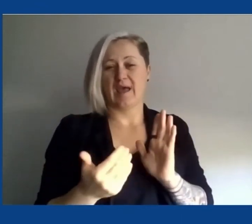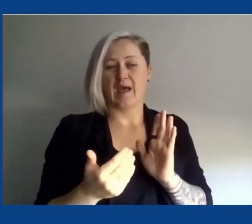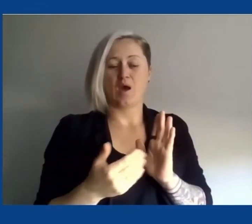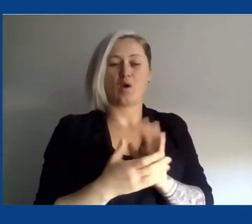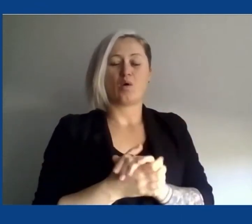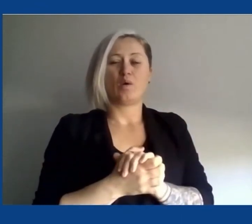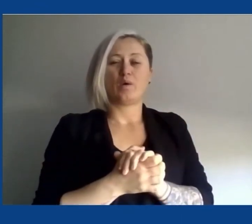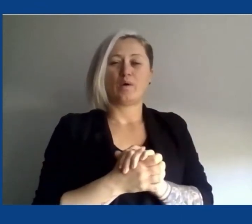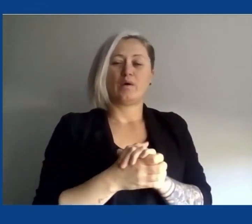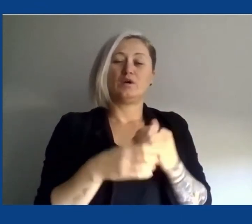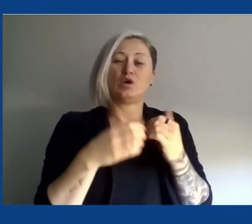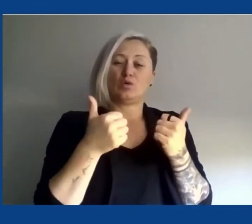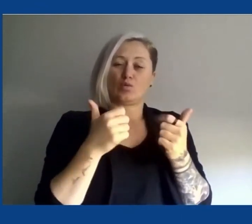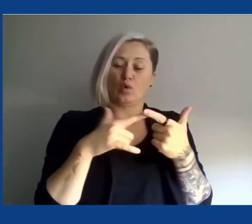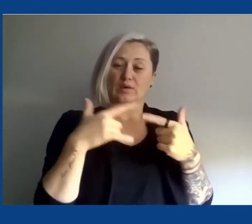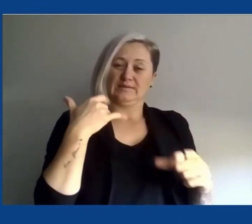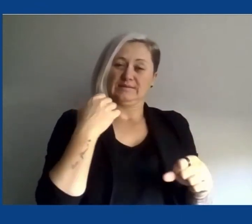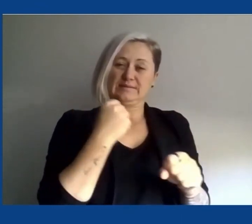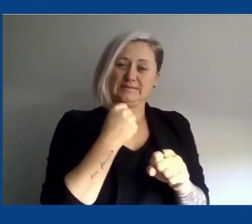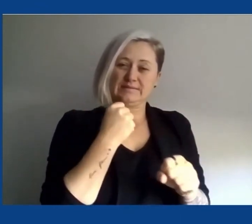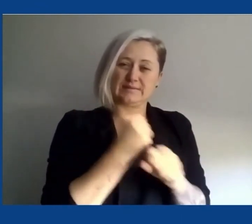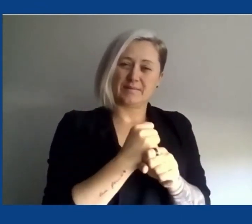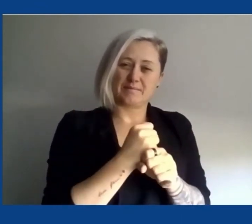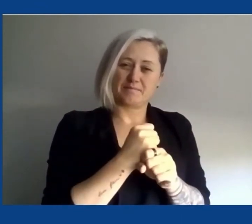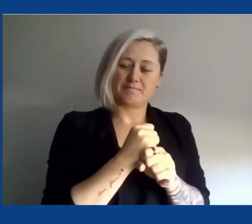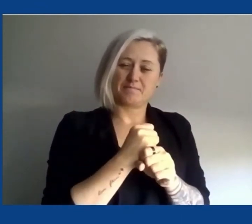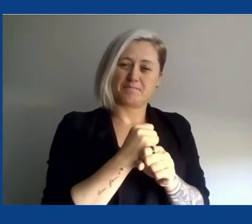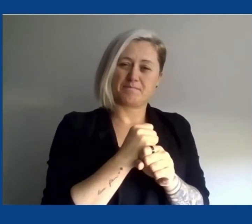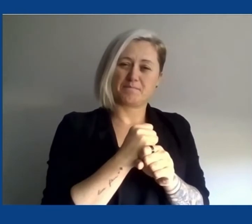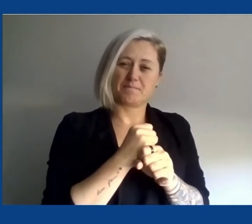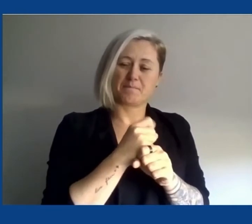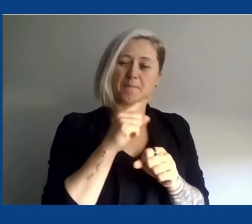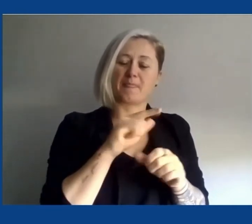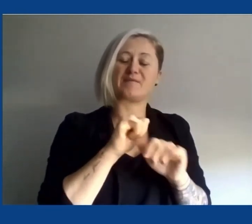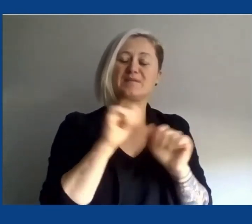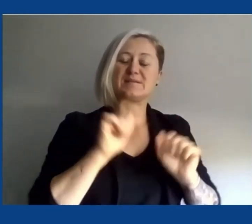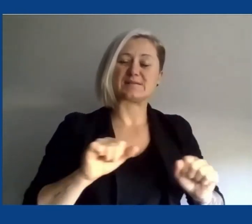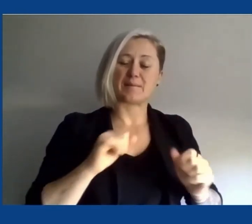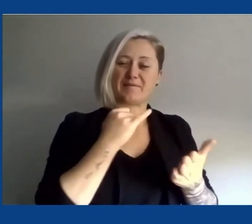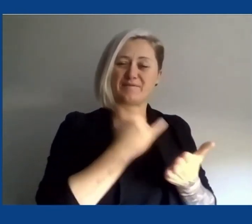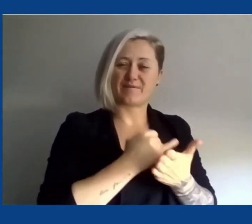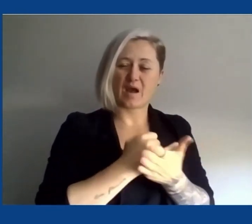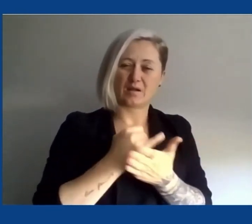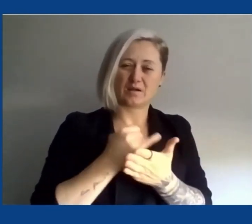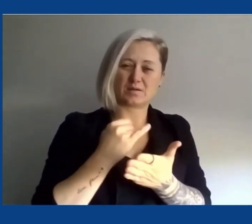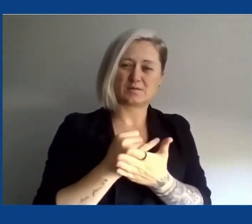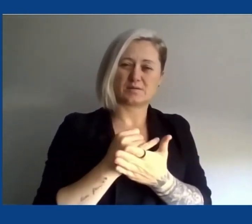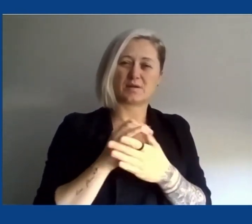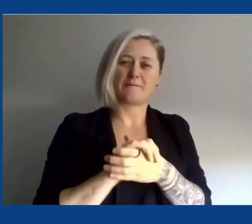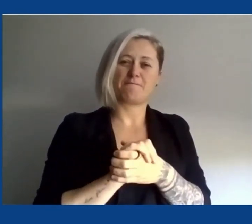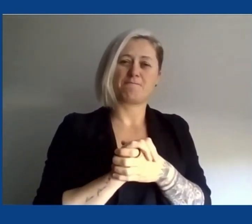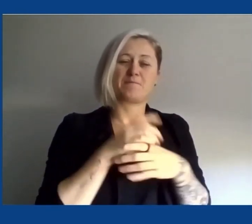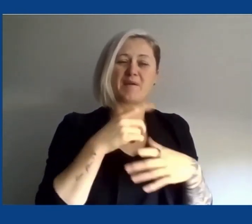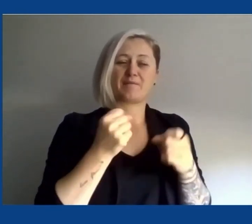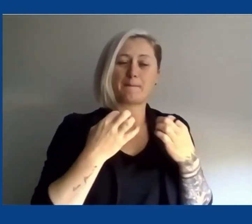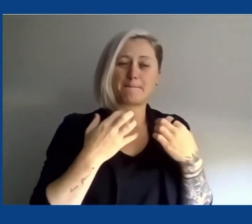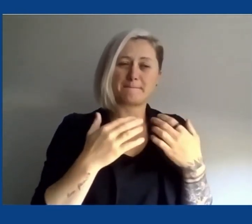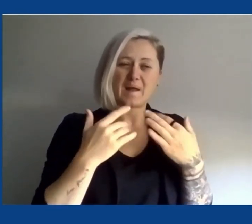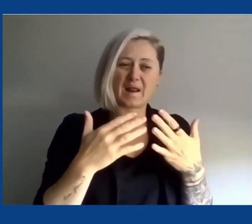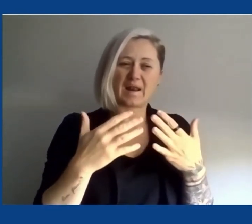example is the coronal exposures of these systemic failures. There have been many